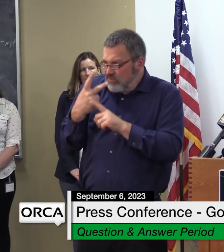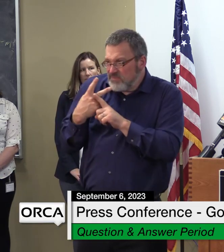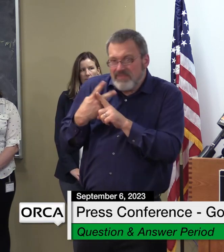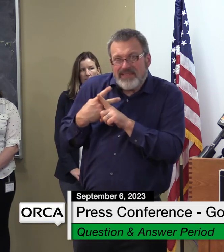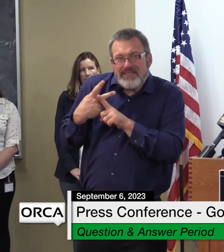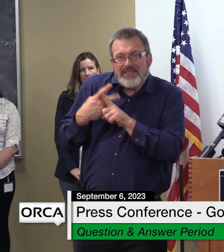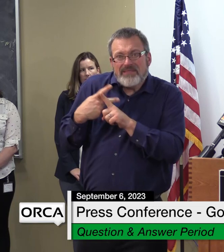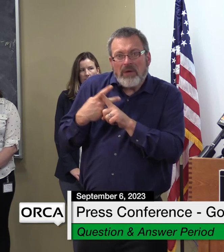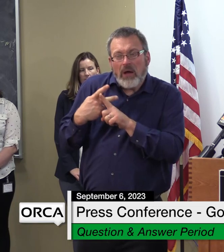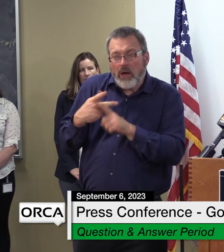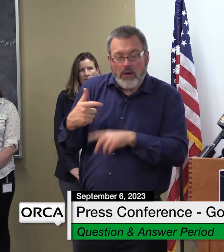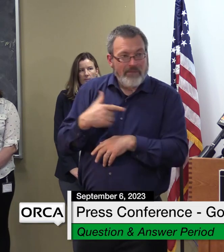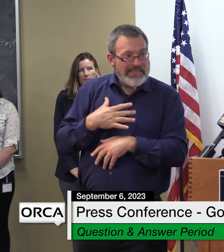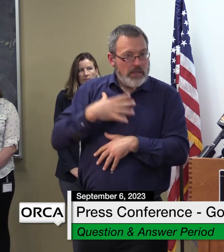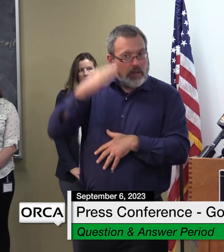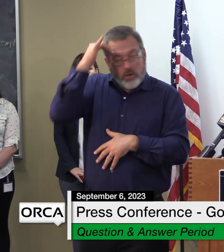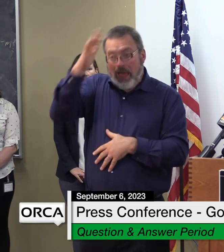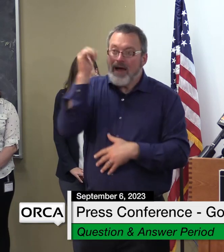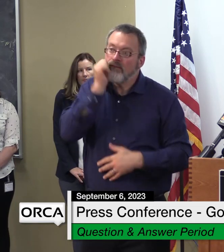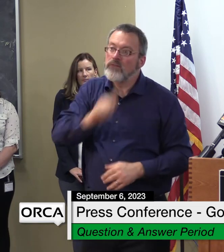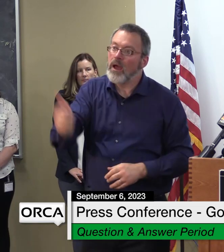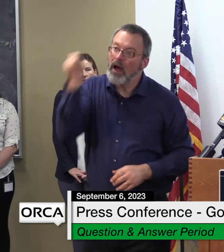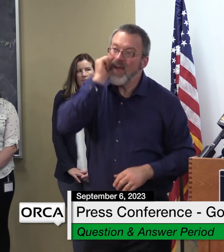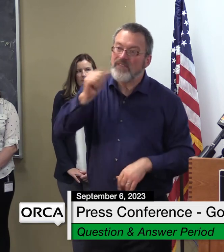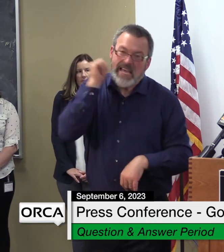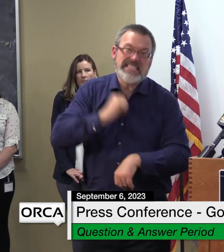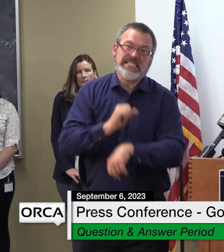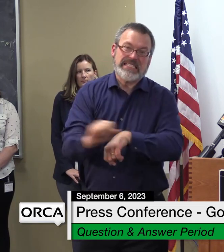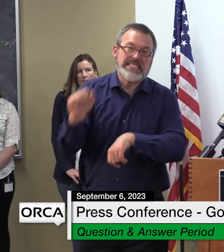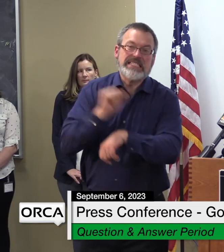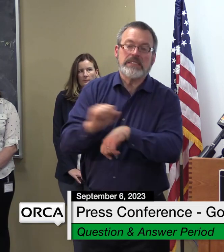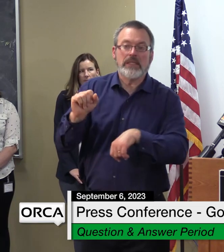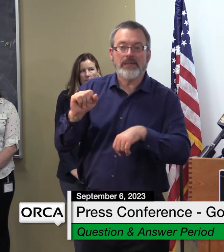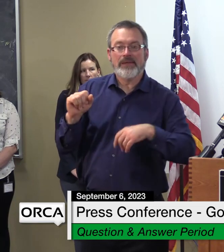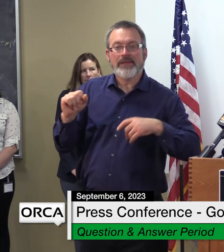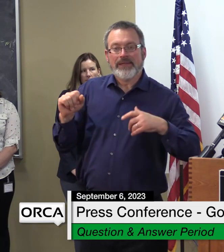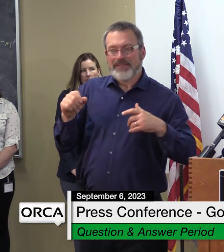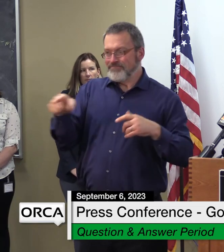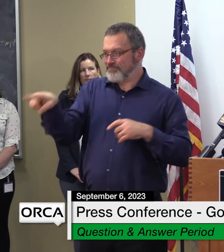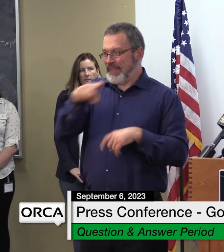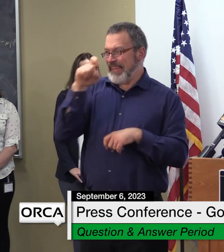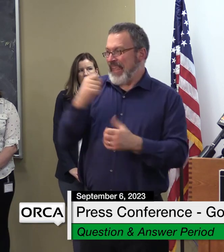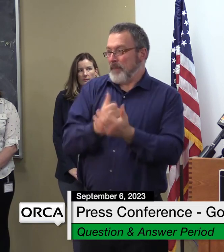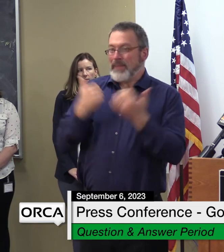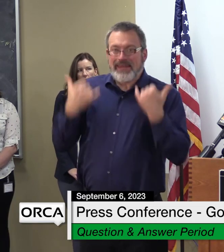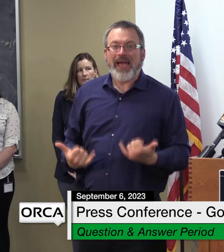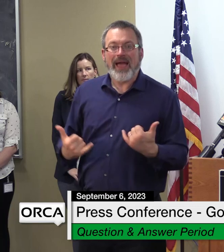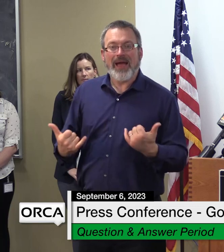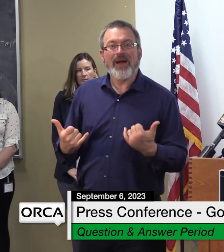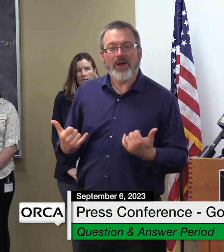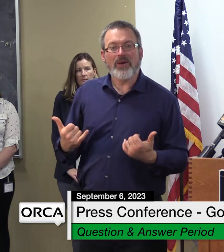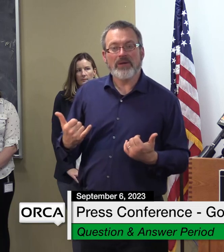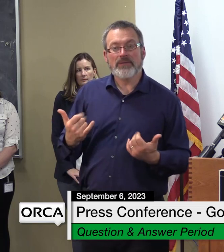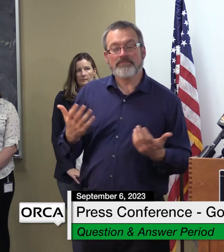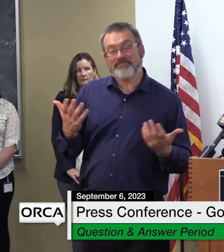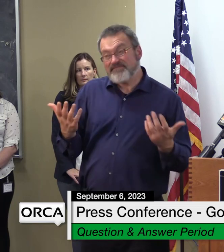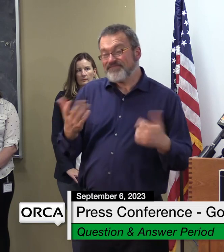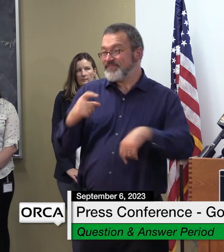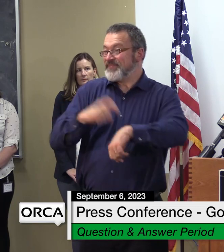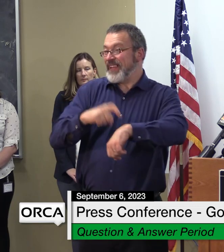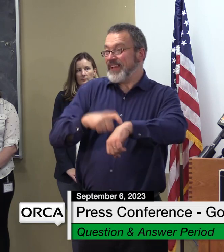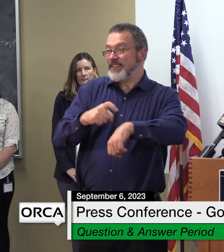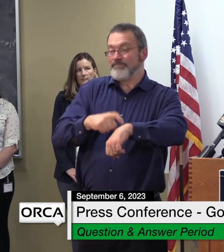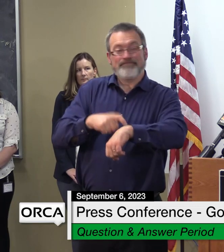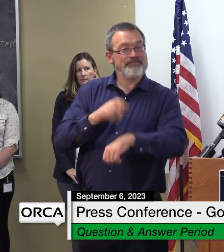many, and can't come soon enough. But at the same time, it's it takes time to develop a